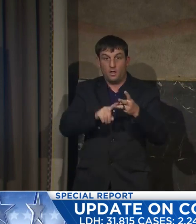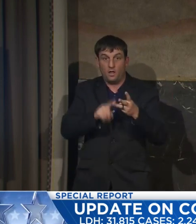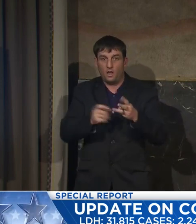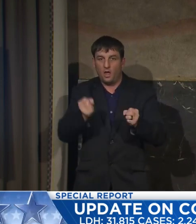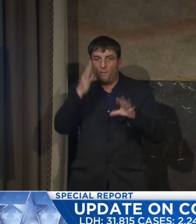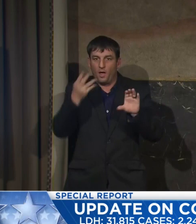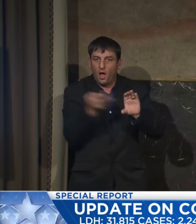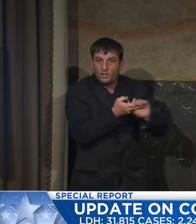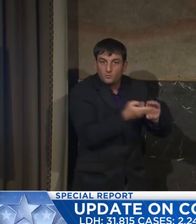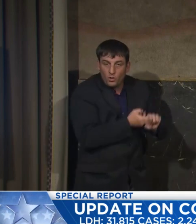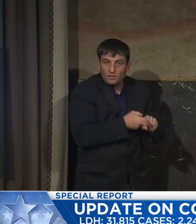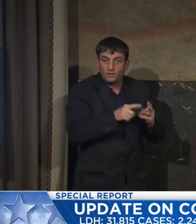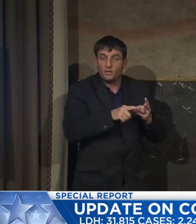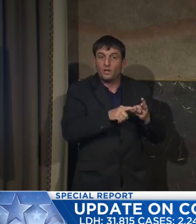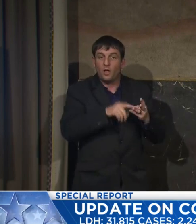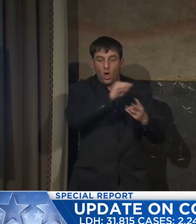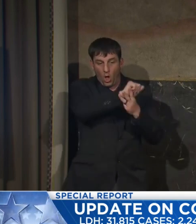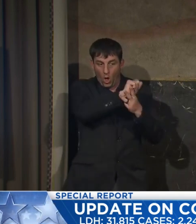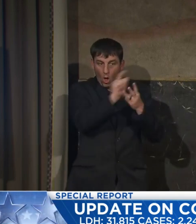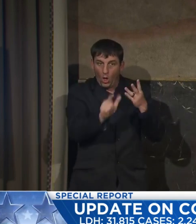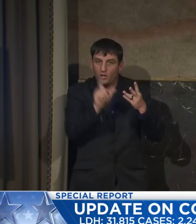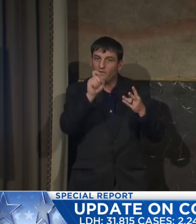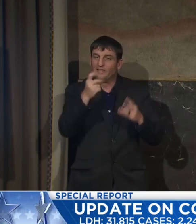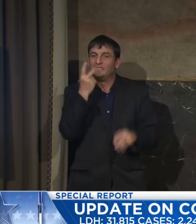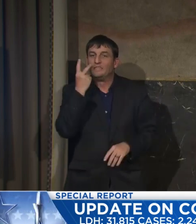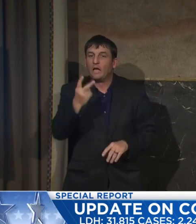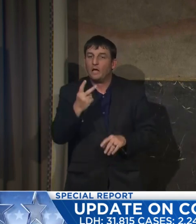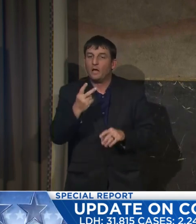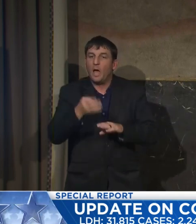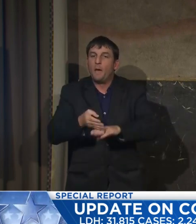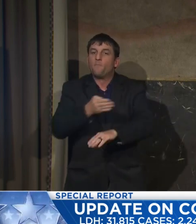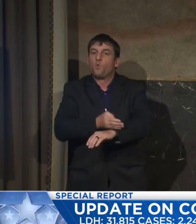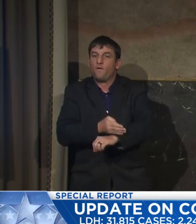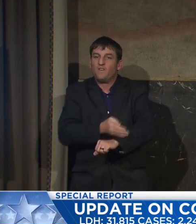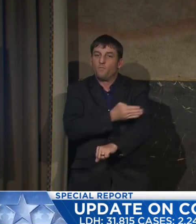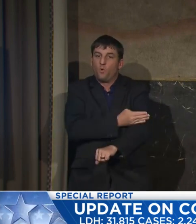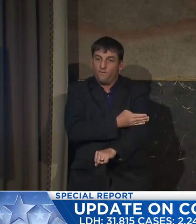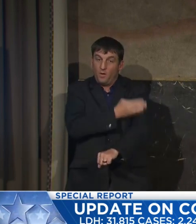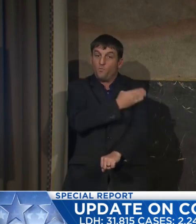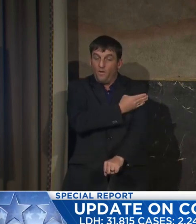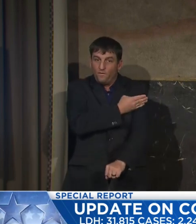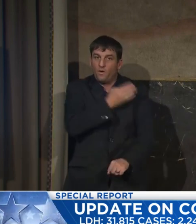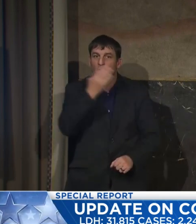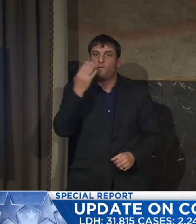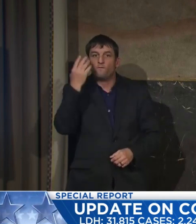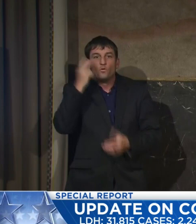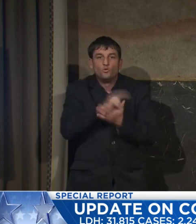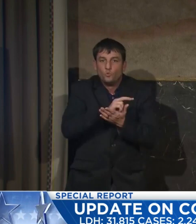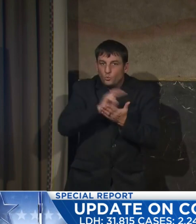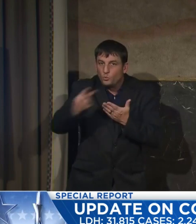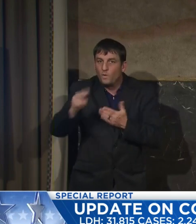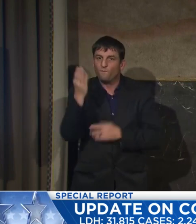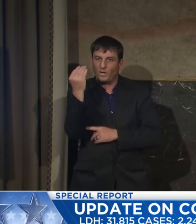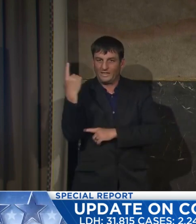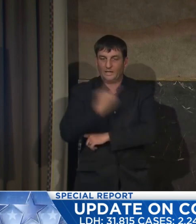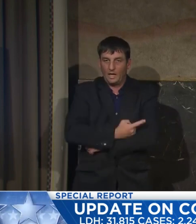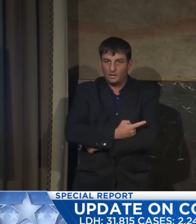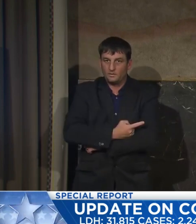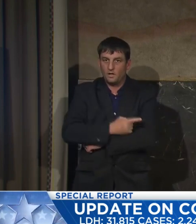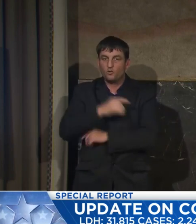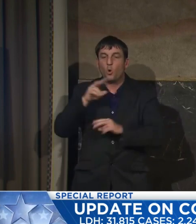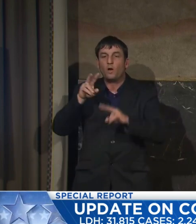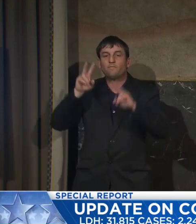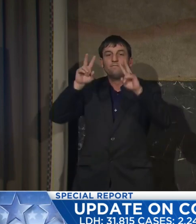capacity. All of that has to be trending in a positive direction for 14 consecutive days. So the analysis looks very